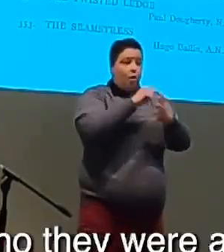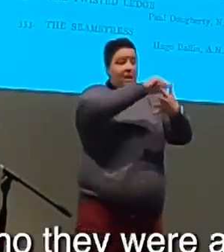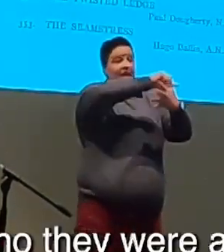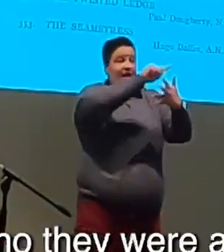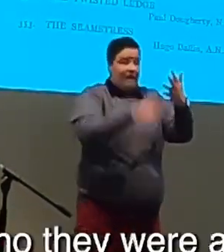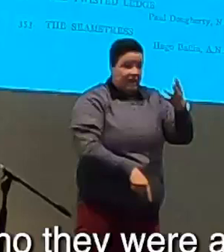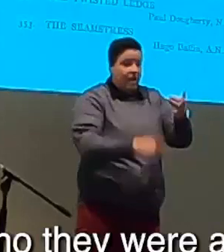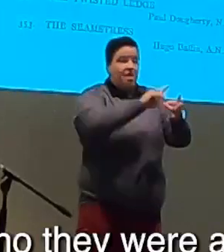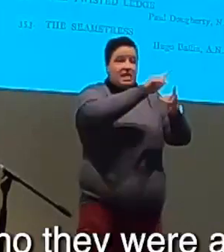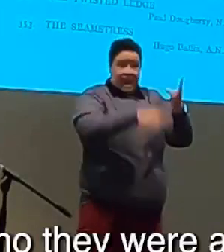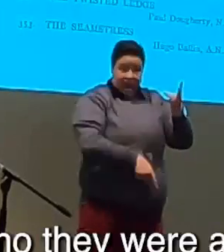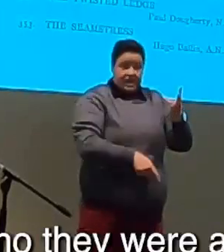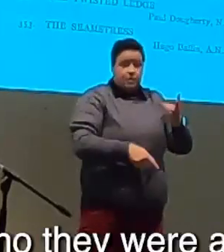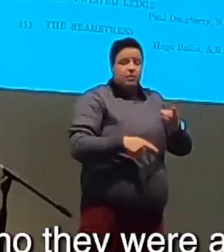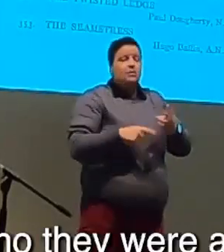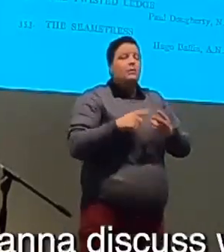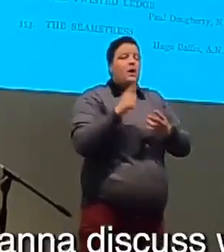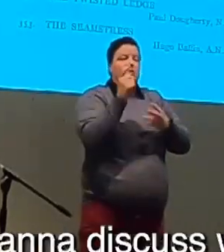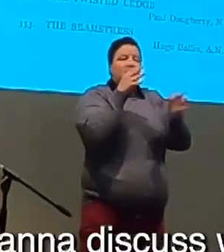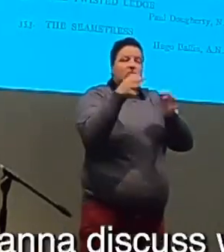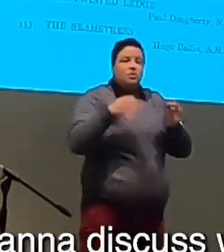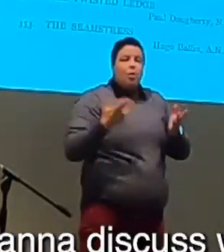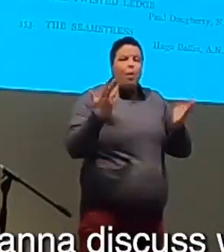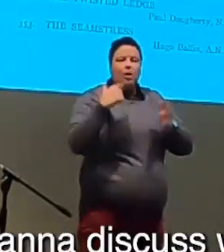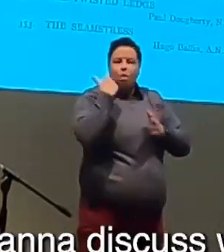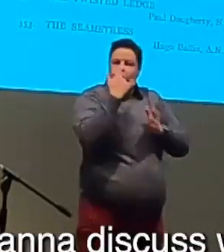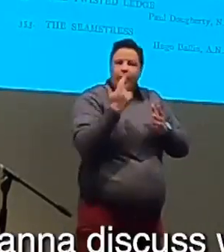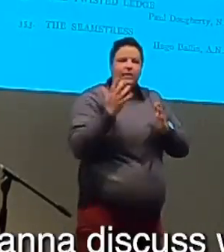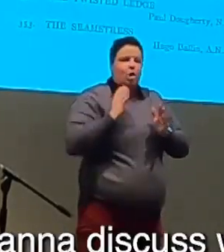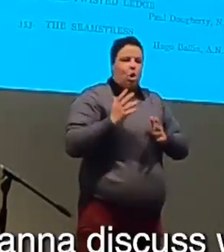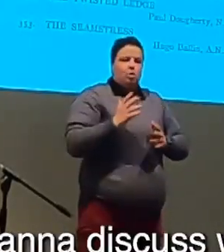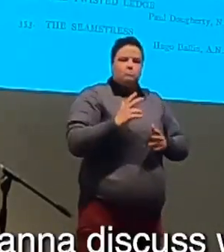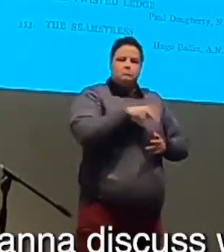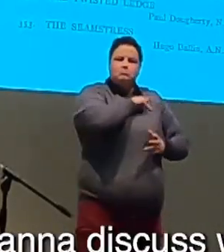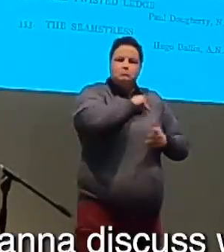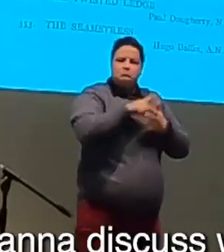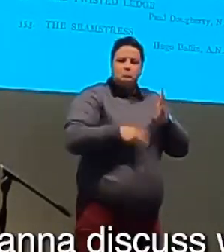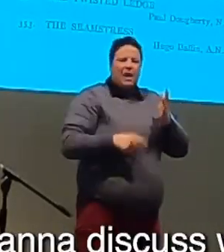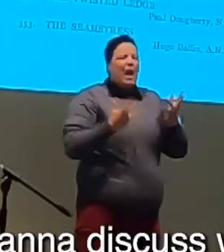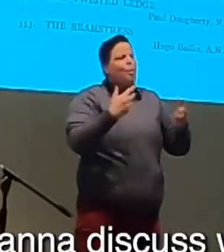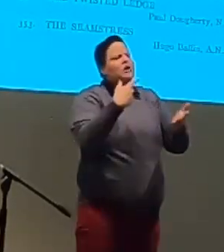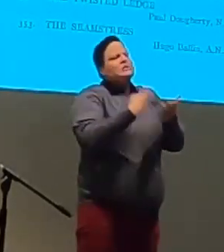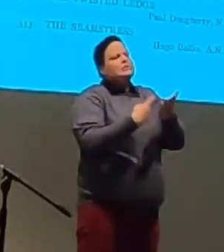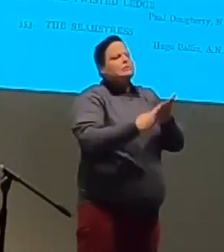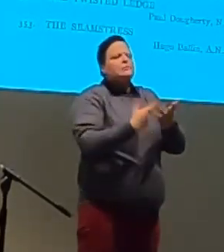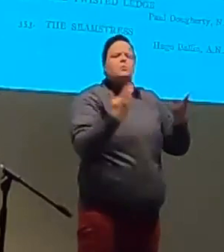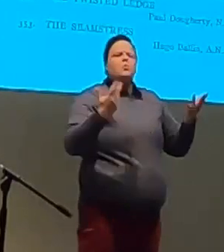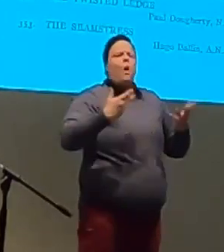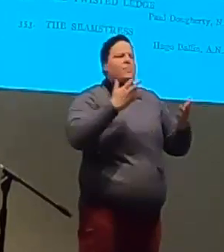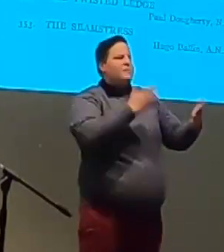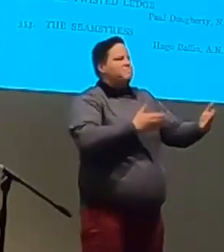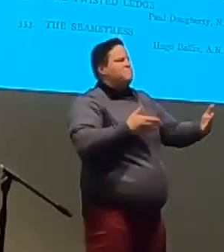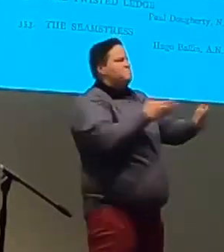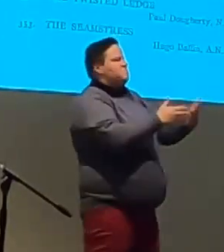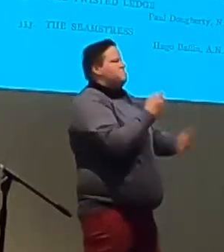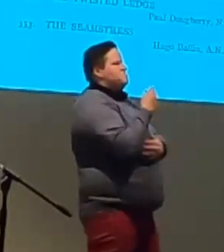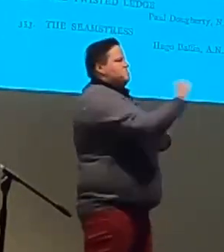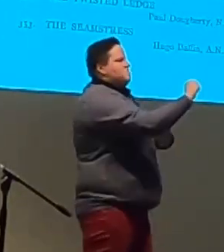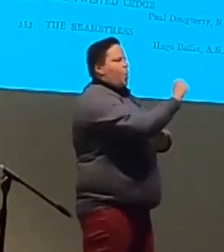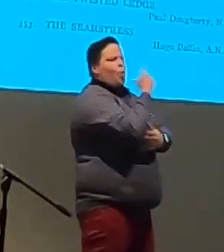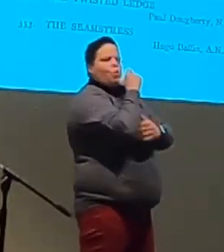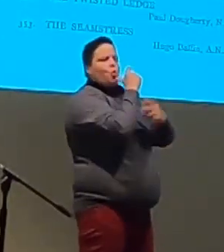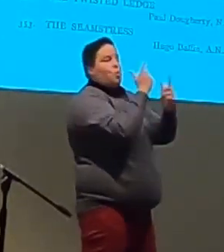were and what their paintings looked like, I want to discuss what they were rebelling against. Who were they trying to go